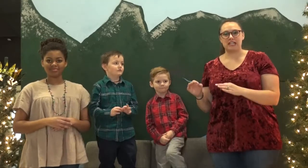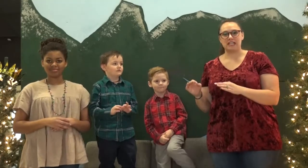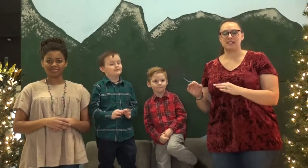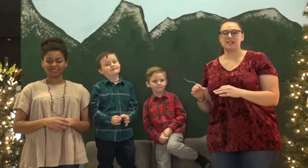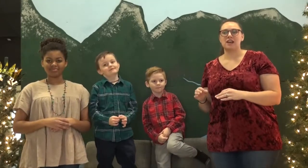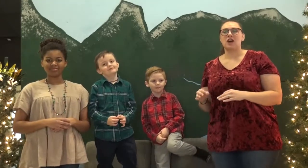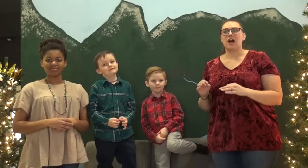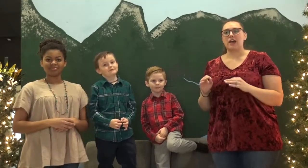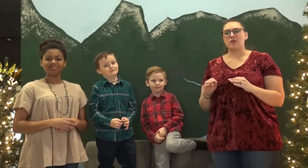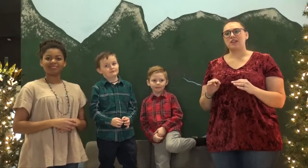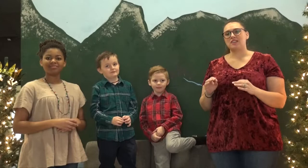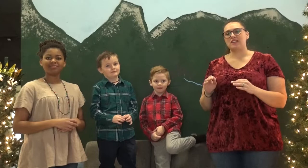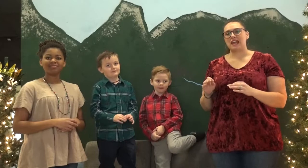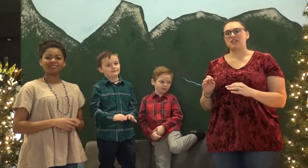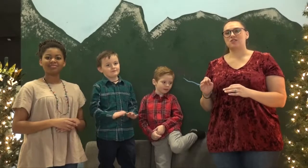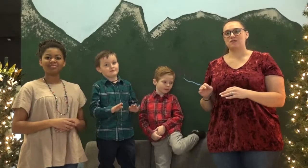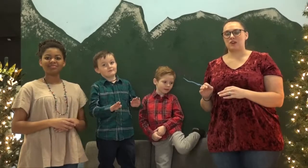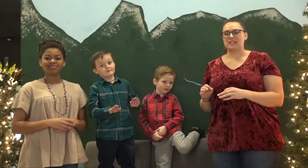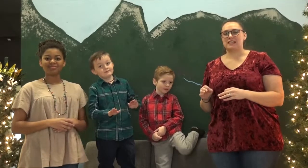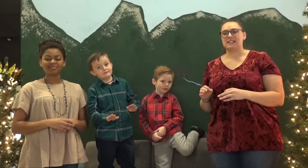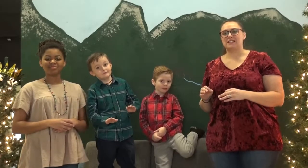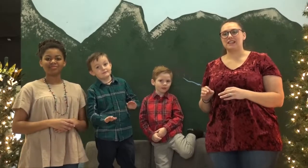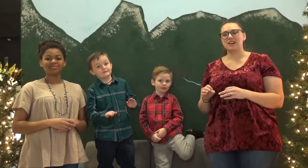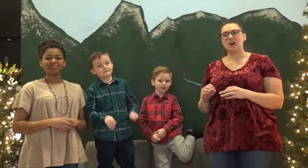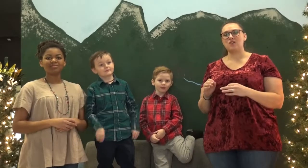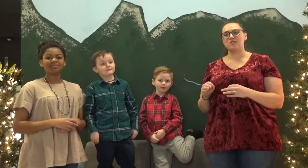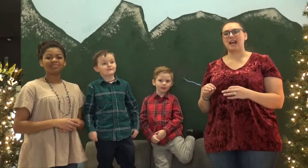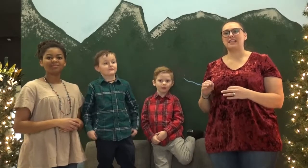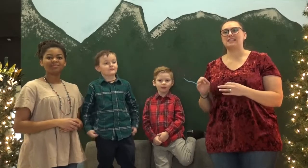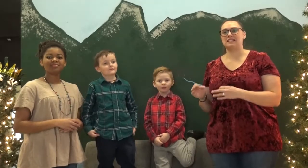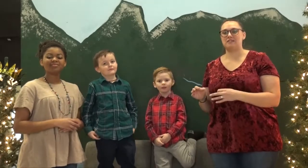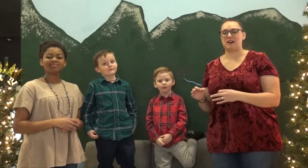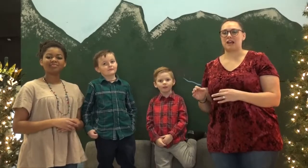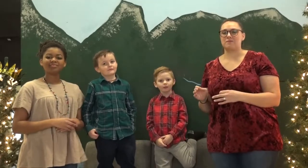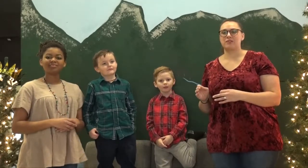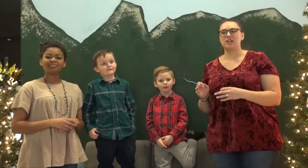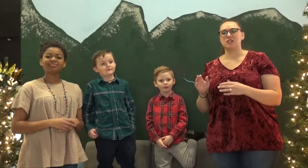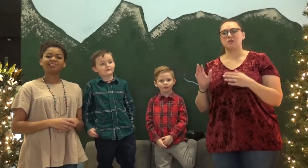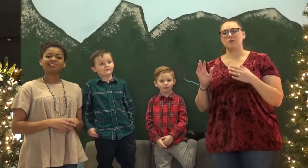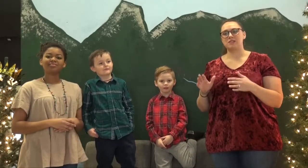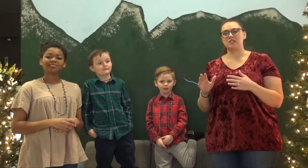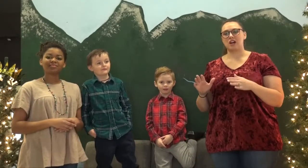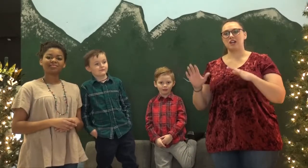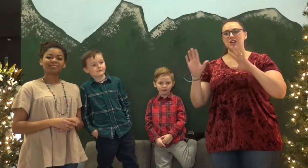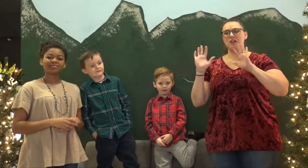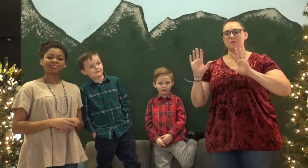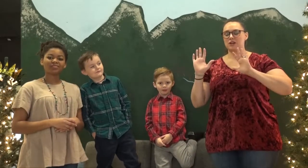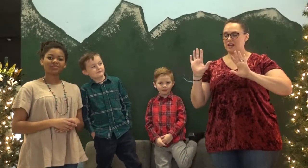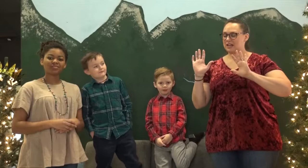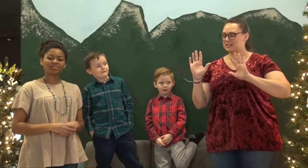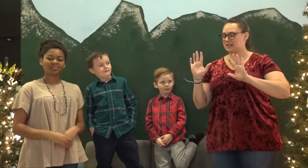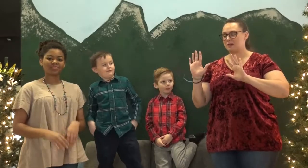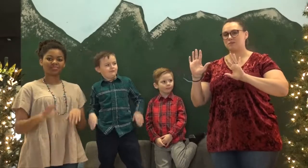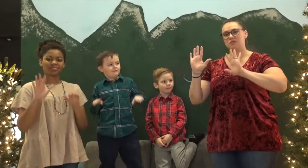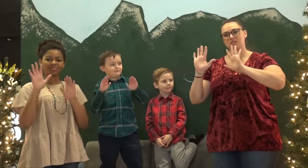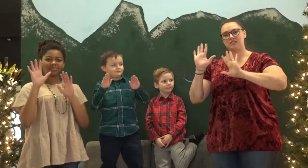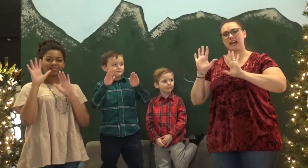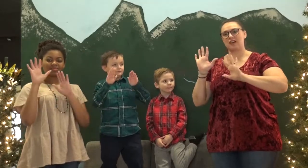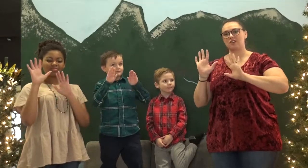knees, O hear the angels' voices, O night divine. So when we start, you're going to put your hands up, just staggered a little